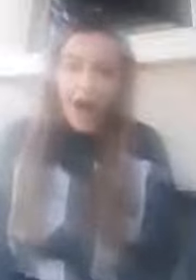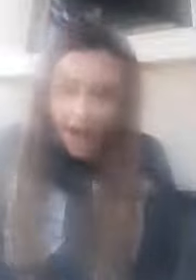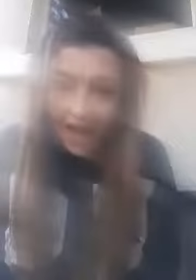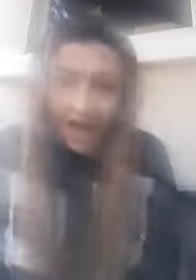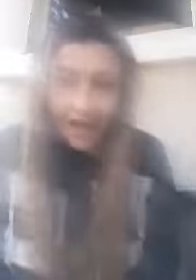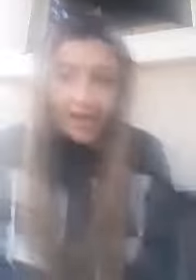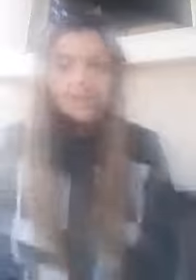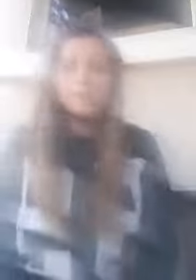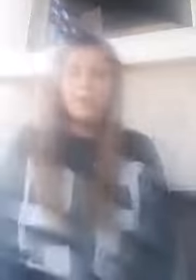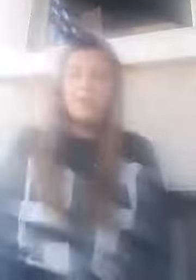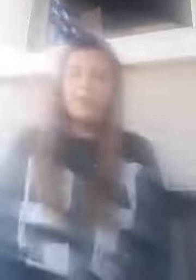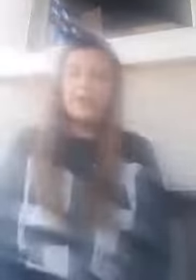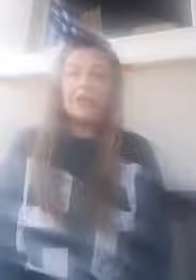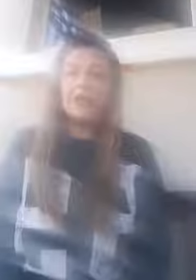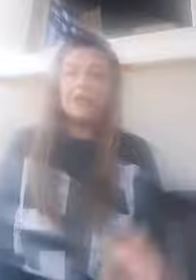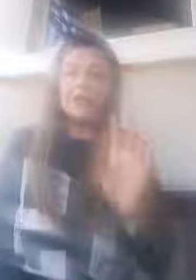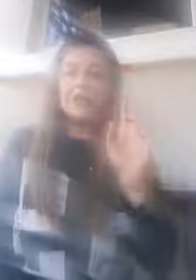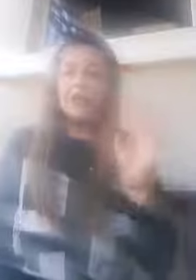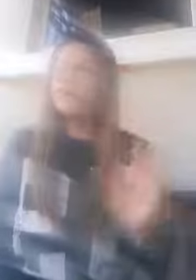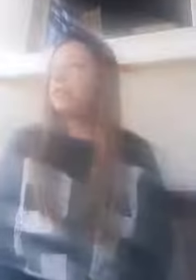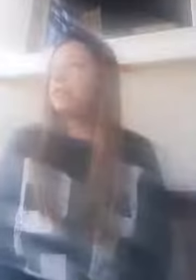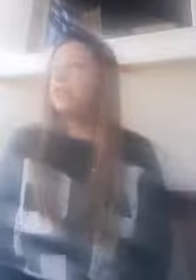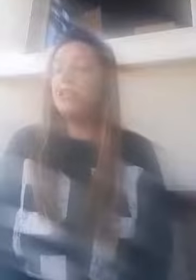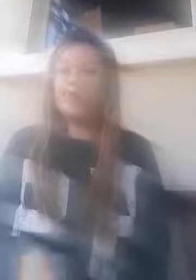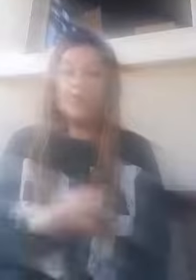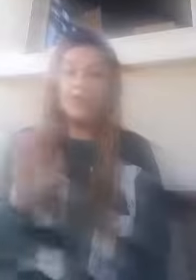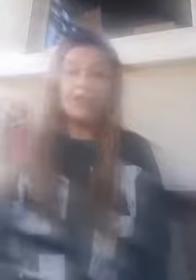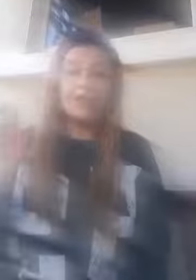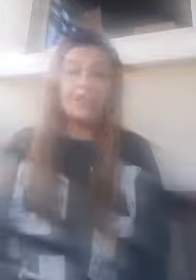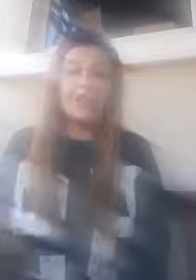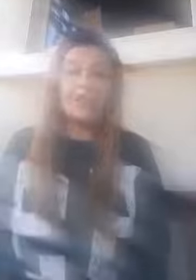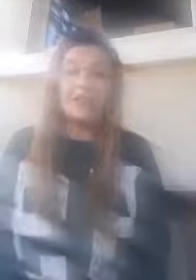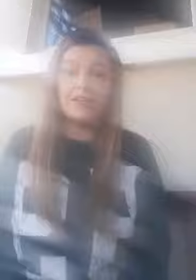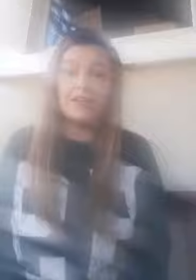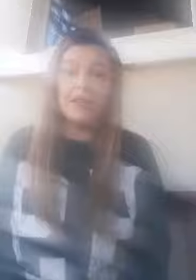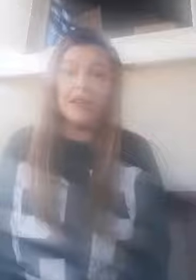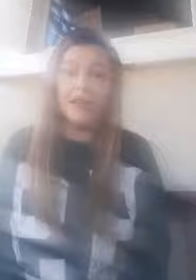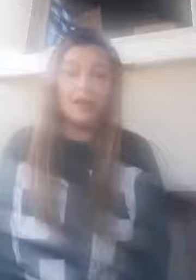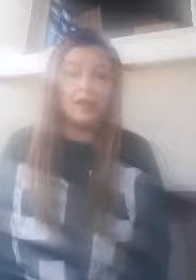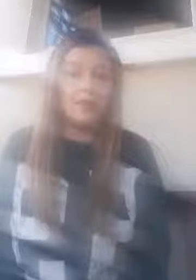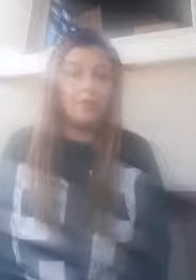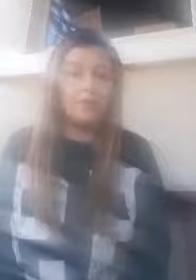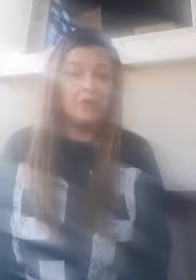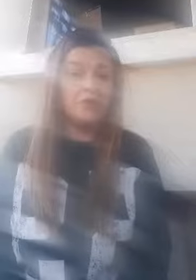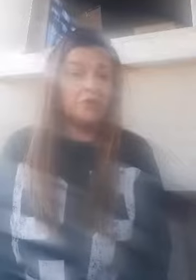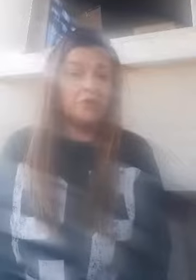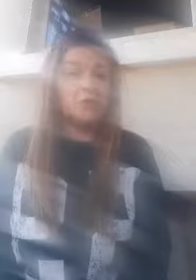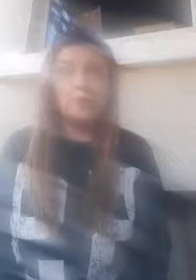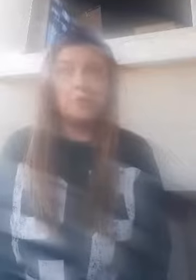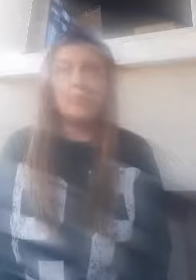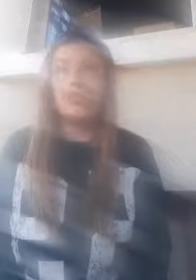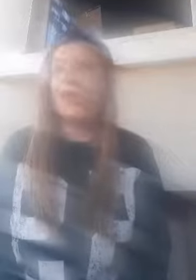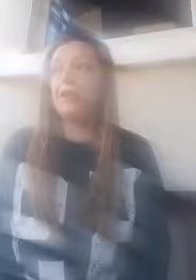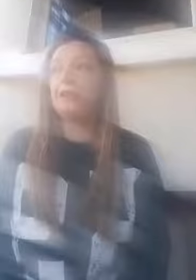Hi little people, it's lovely to see you on this sunny sunny day. I hope you're having strawberry milkshakes.